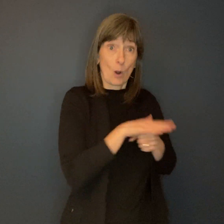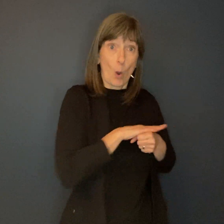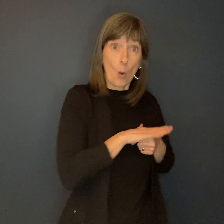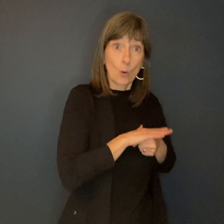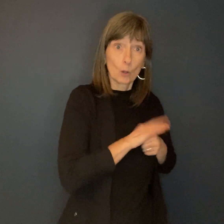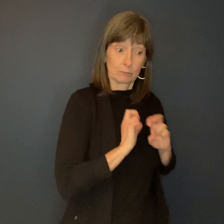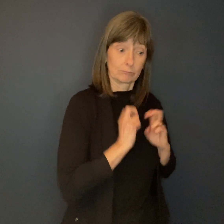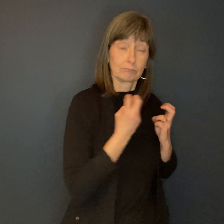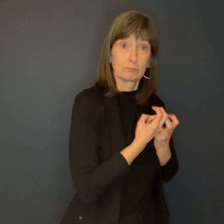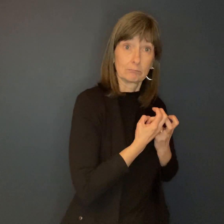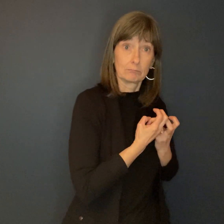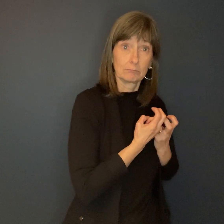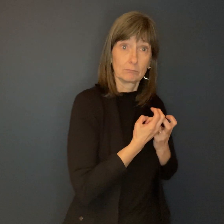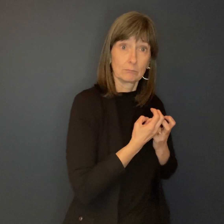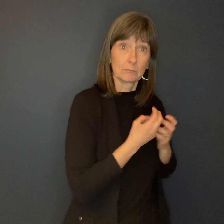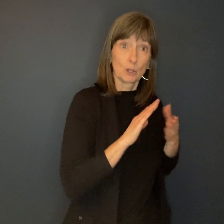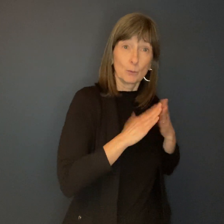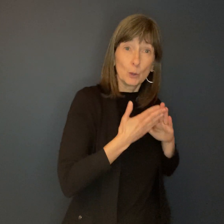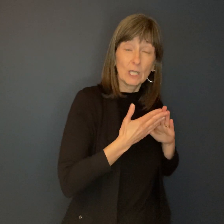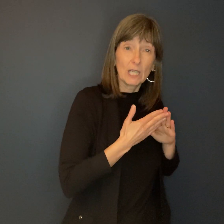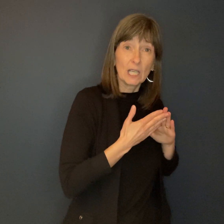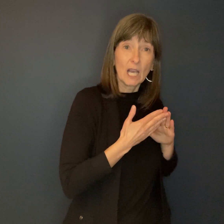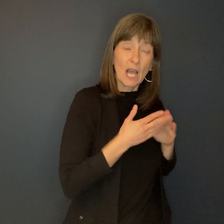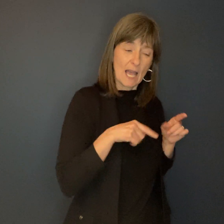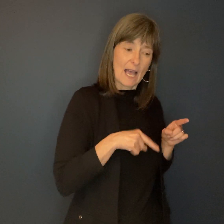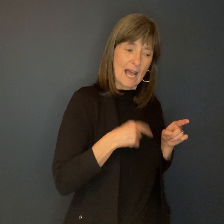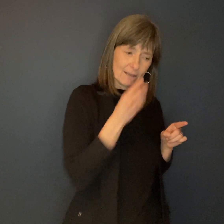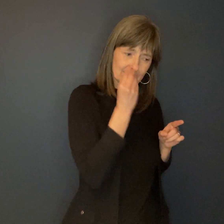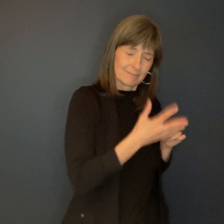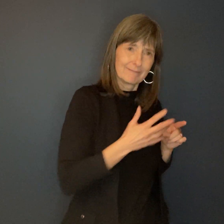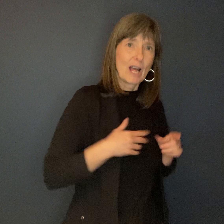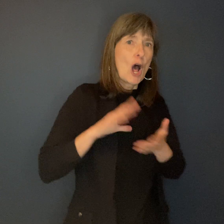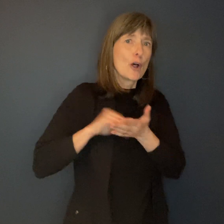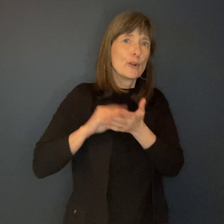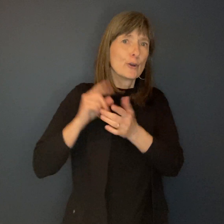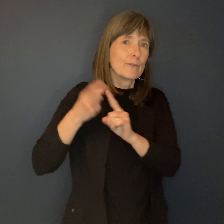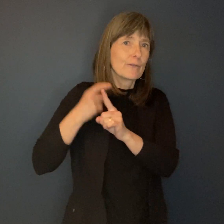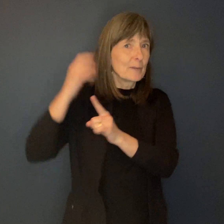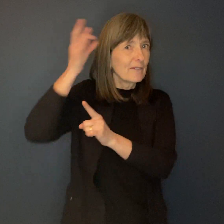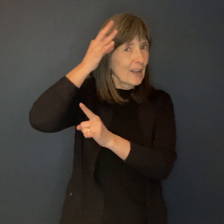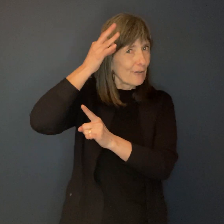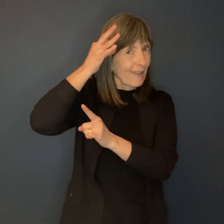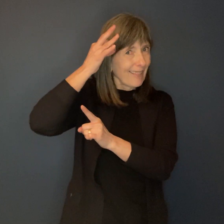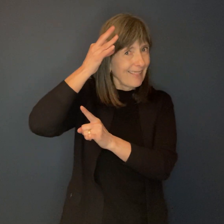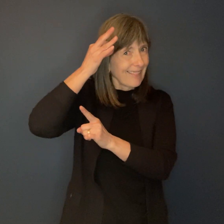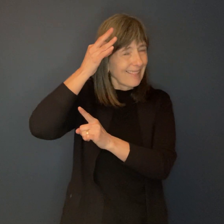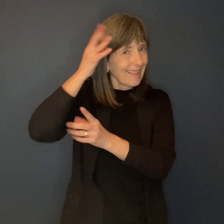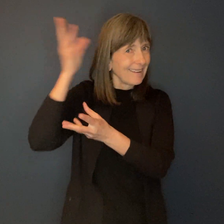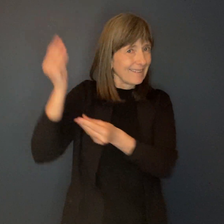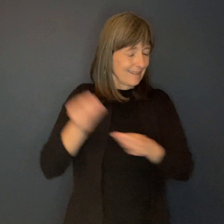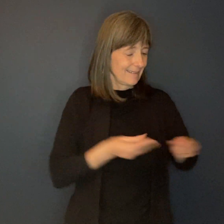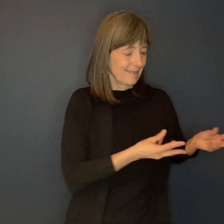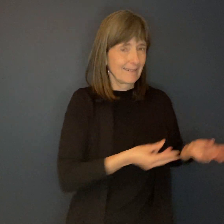we've learned at the federal level. So at one point, that was really extremely important to be functioning at all three levels at the same